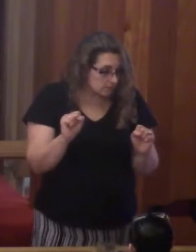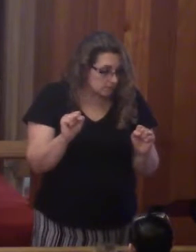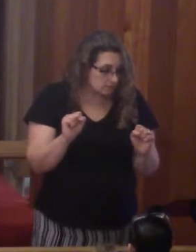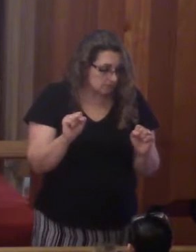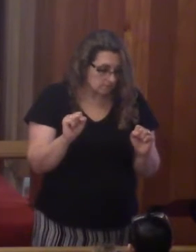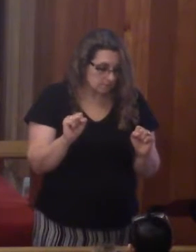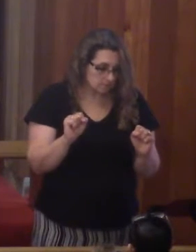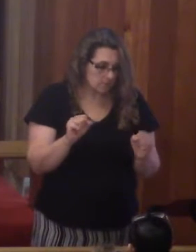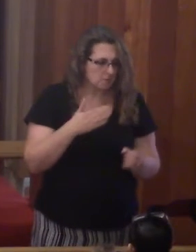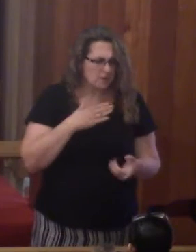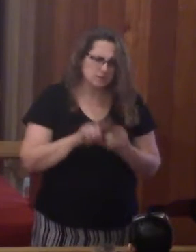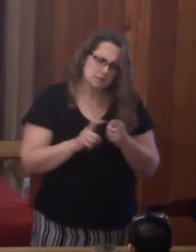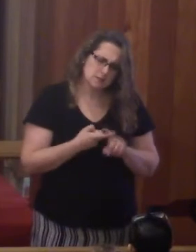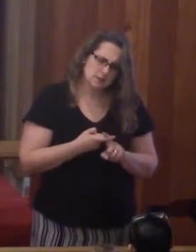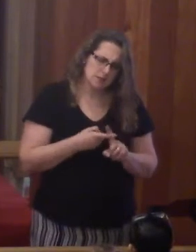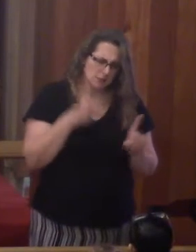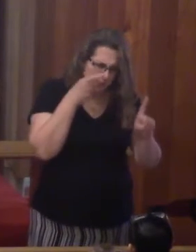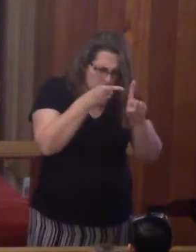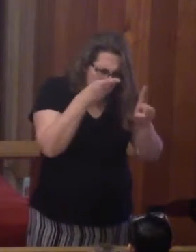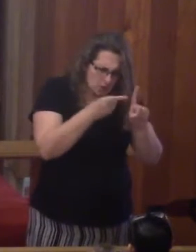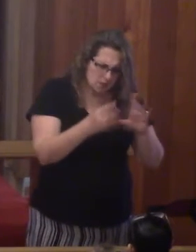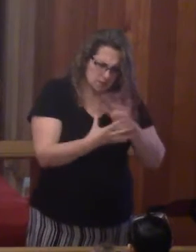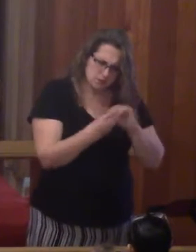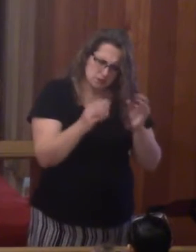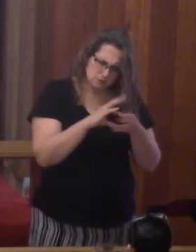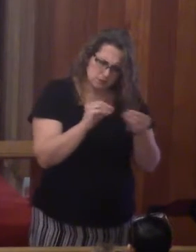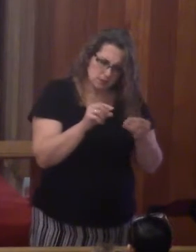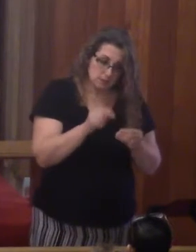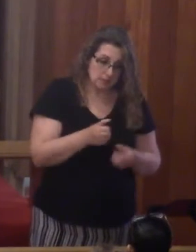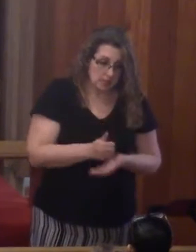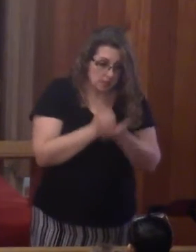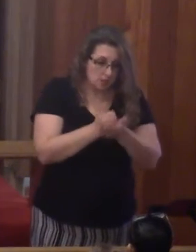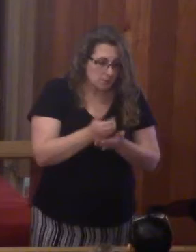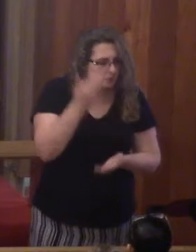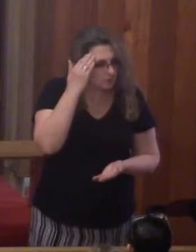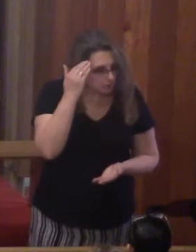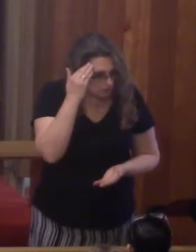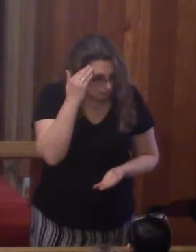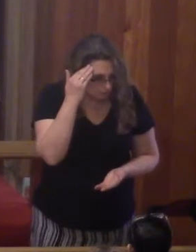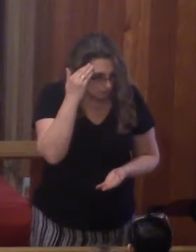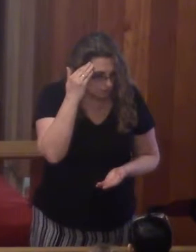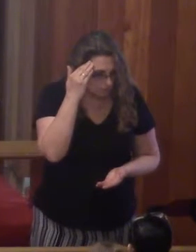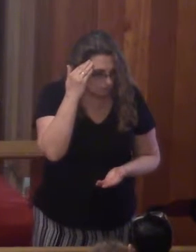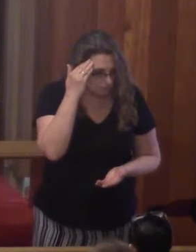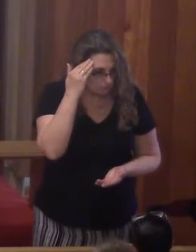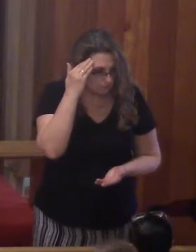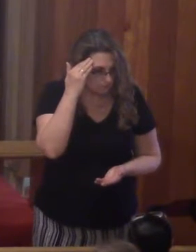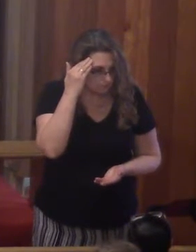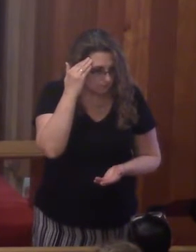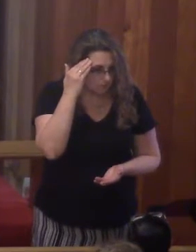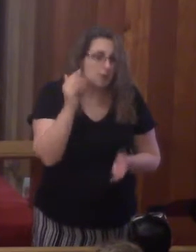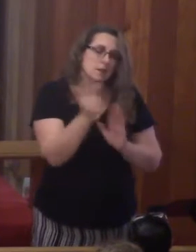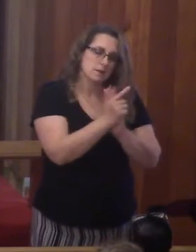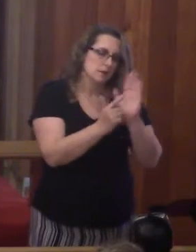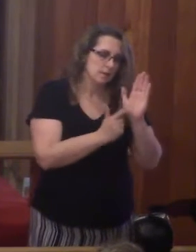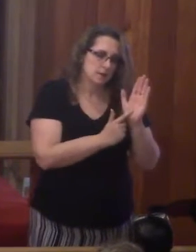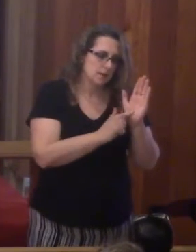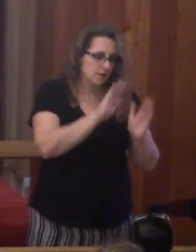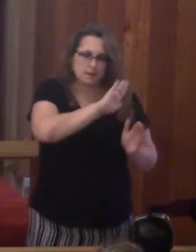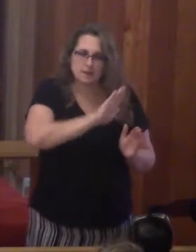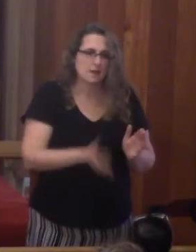friends, the point of this parable today is to wake you up to the reality that the law never